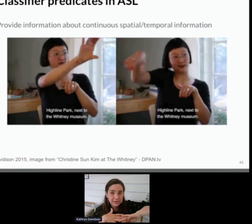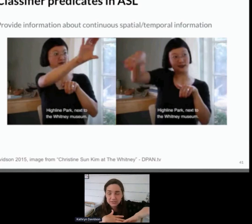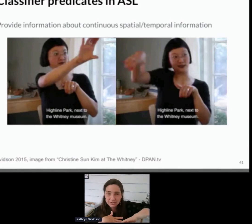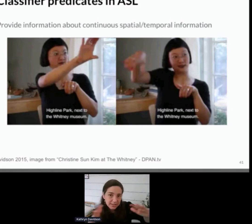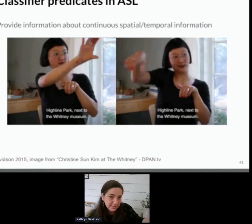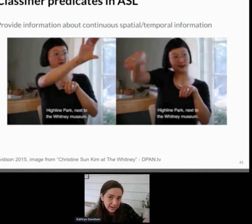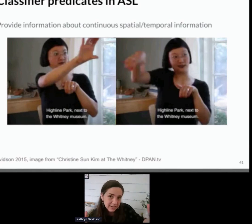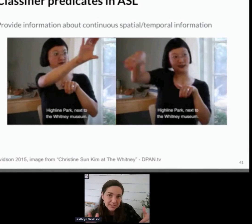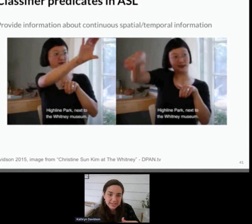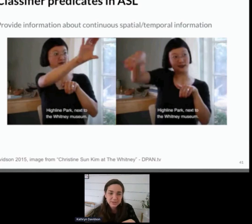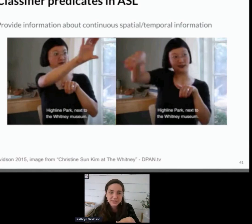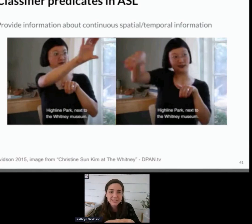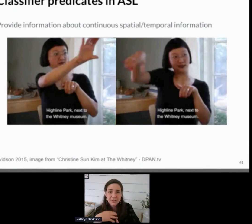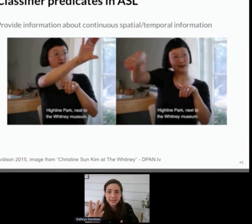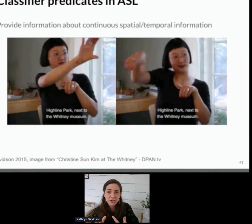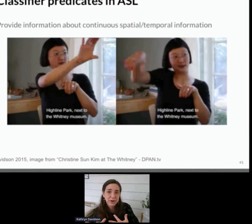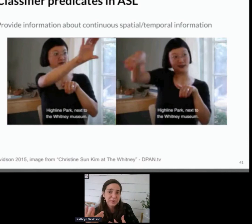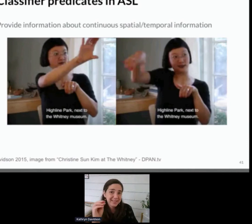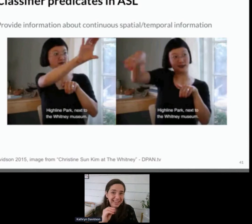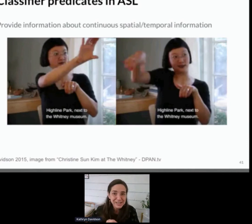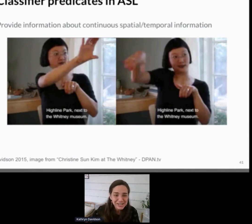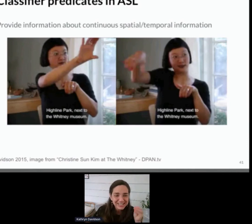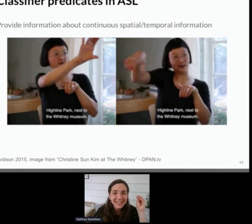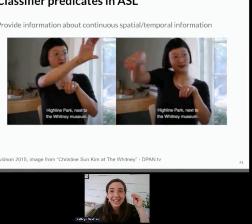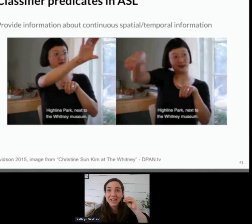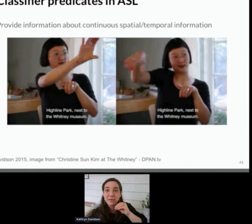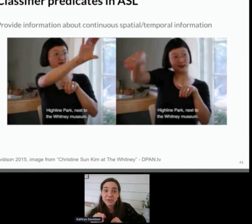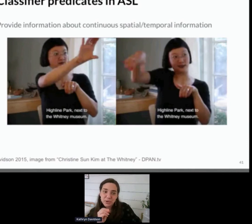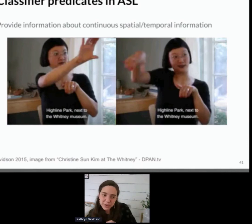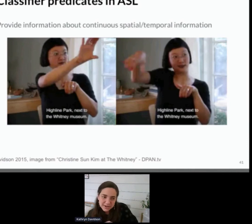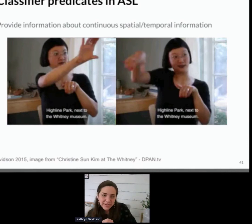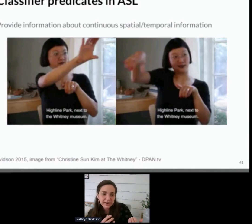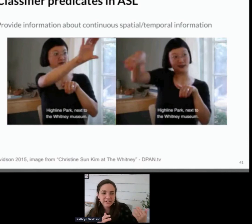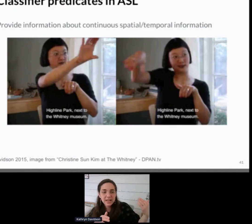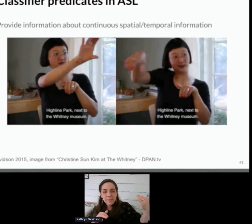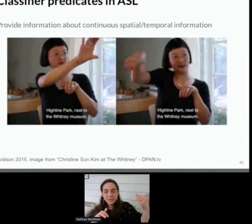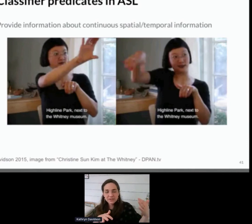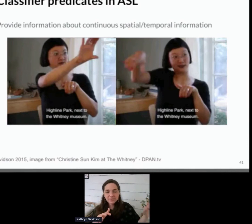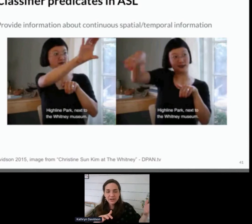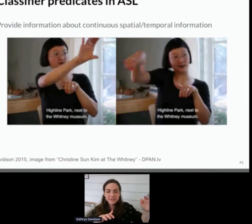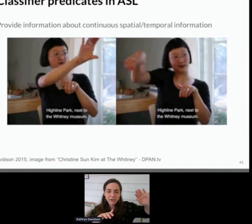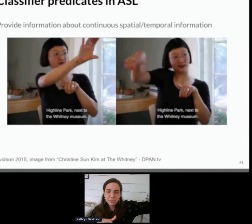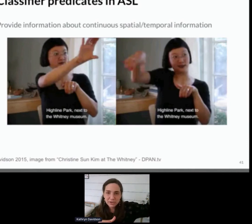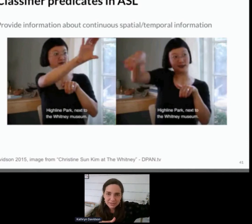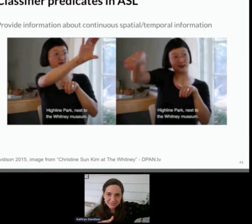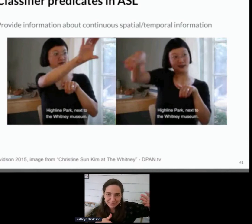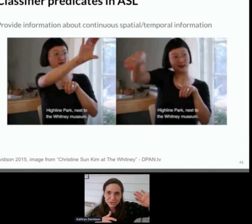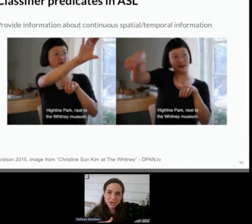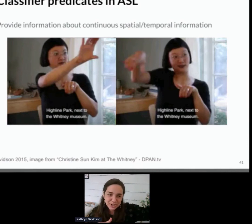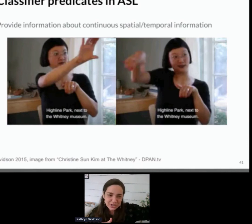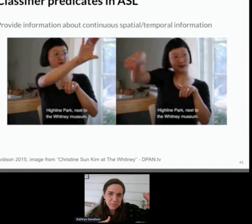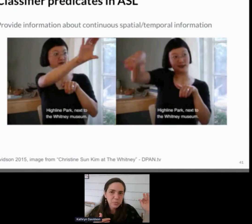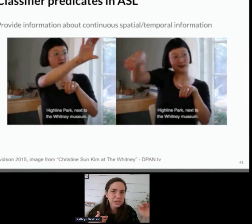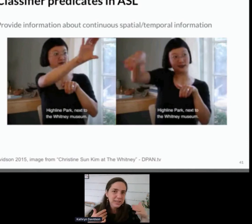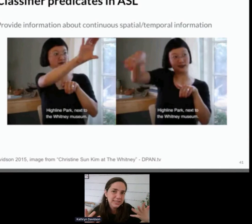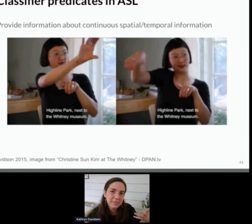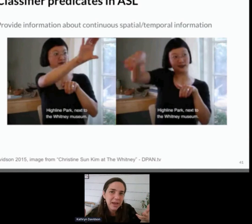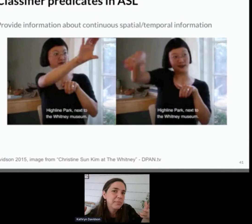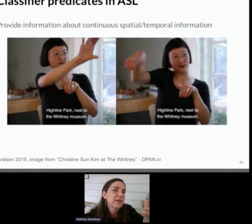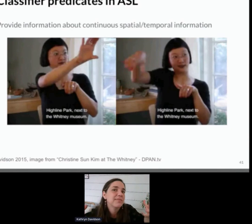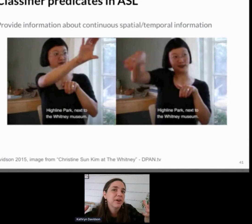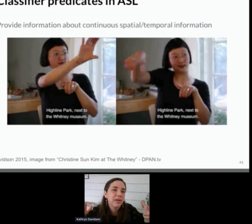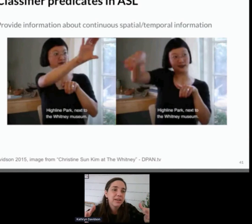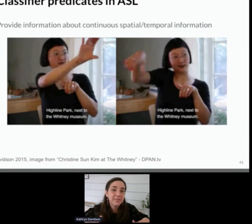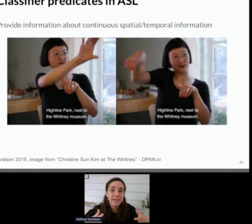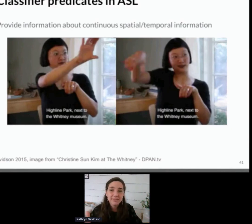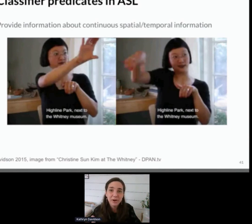verbs. There's lots of diagnostics. You can see how they integrate with negation, with quantifiers. They're very verbal structures, which at the same